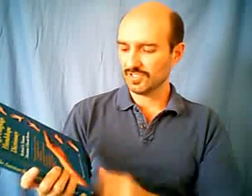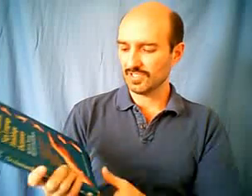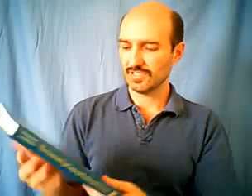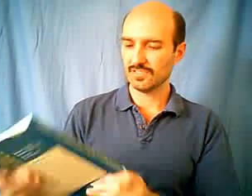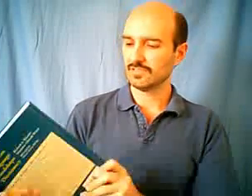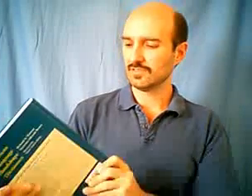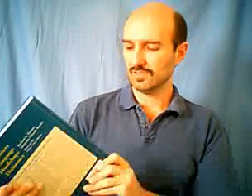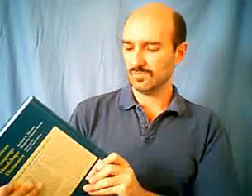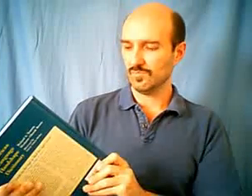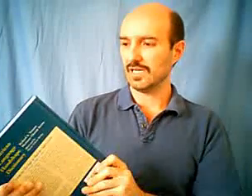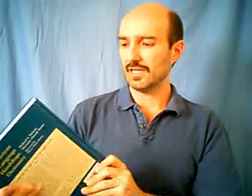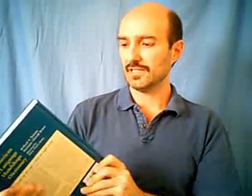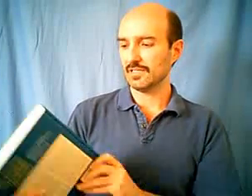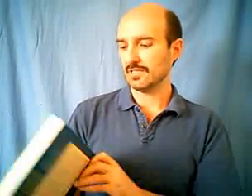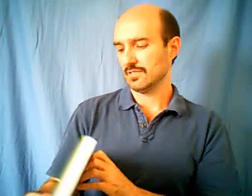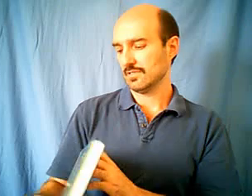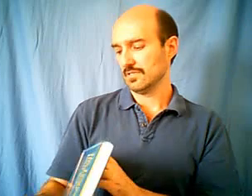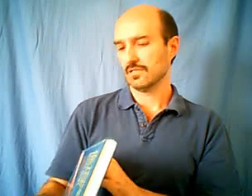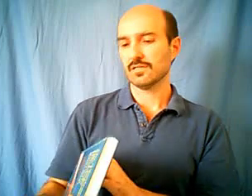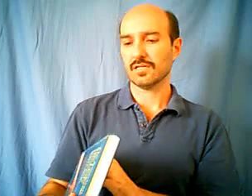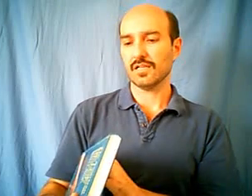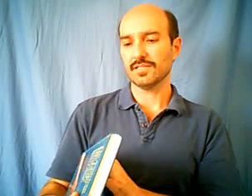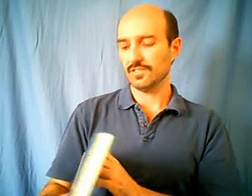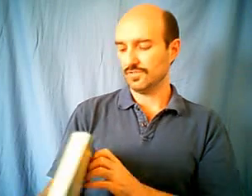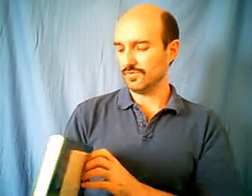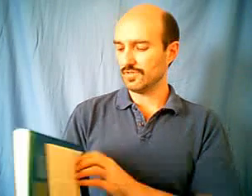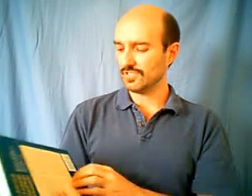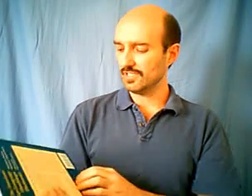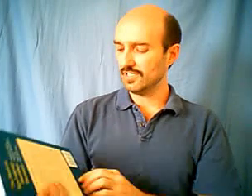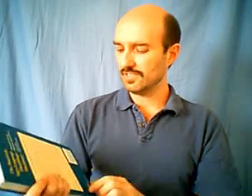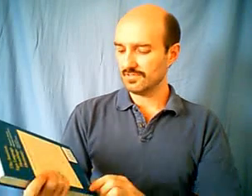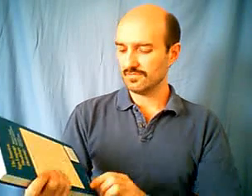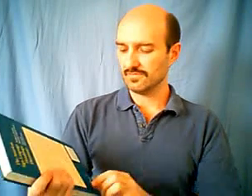published by Gallaudet University